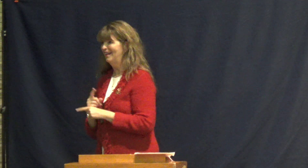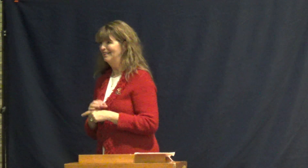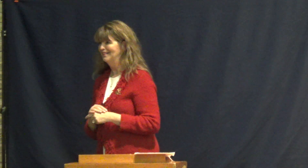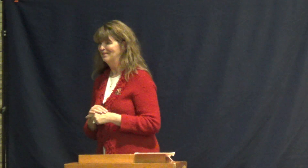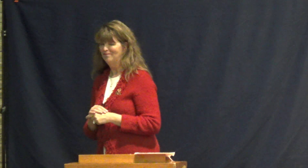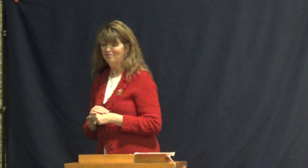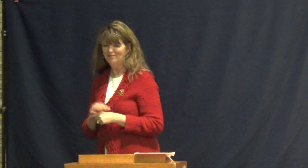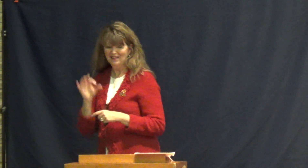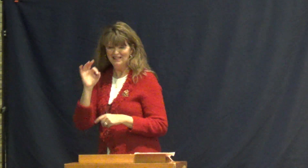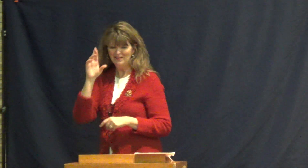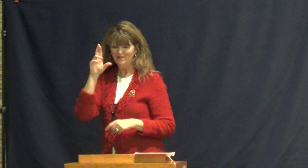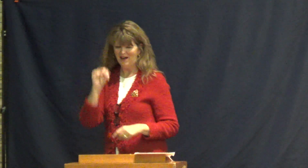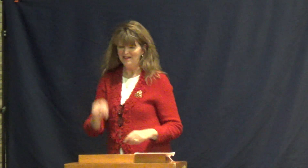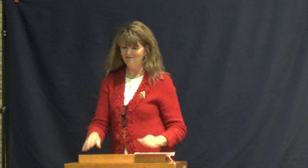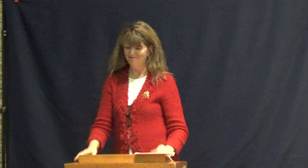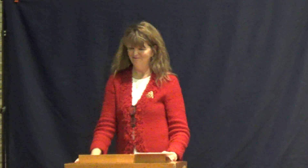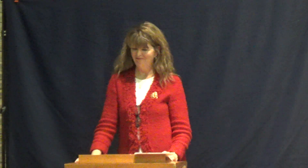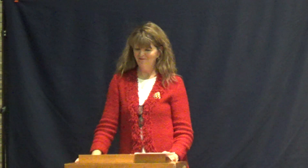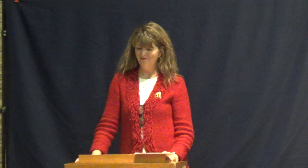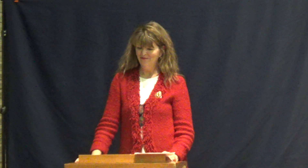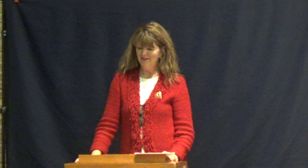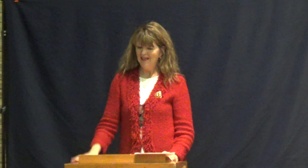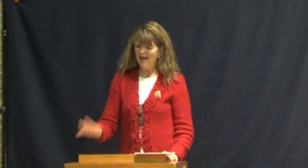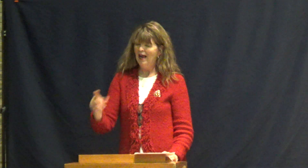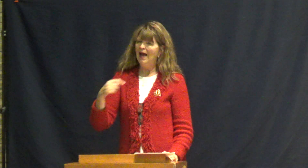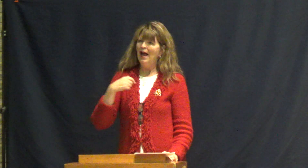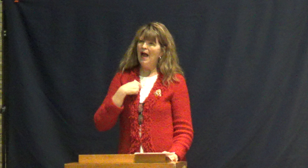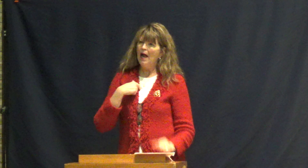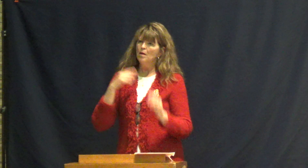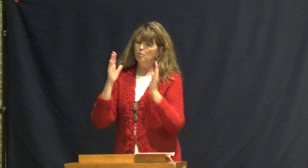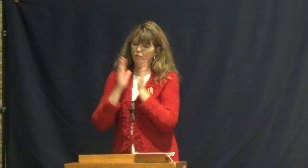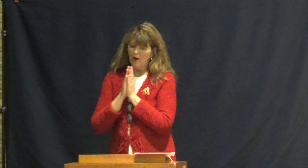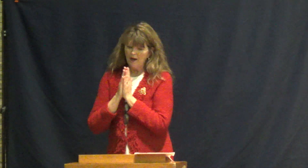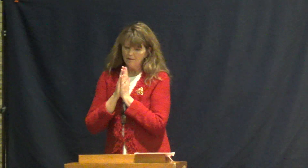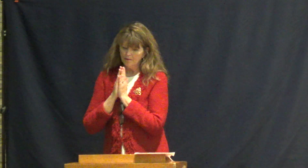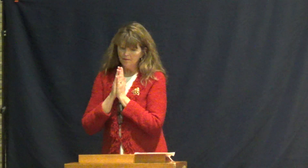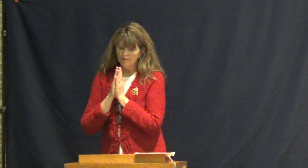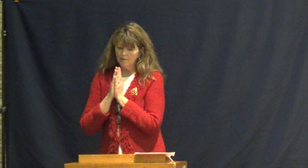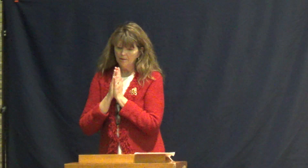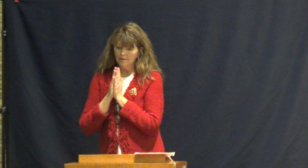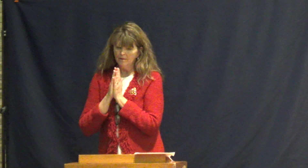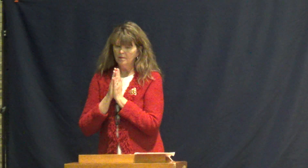I love sharing my genealogy. It's just fun.